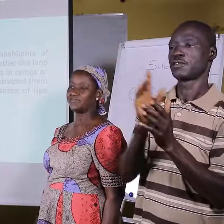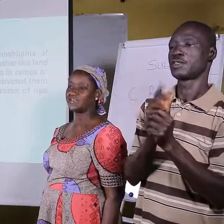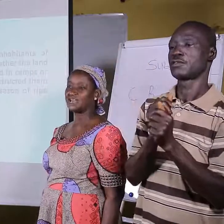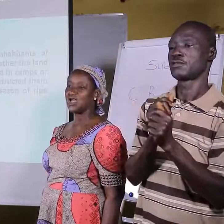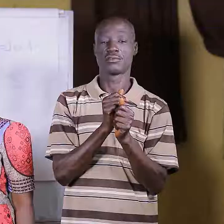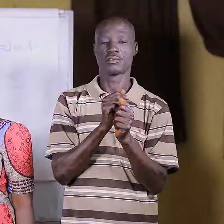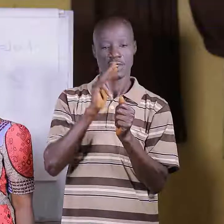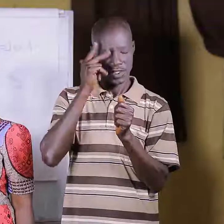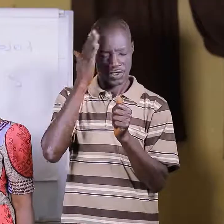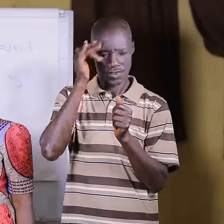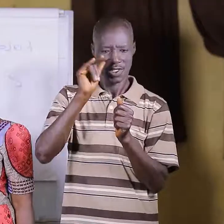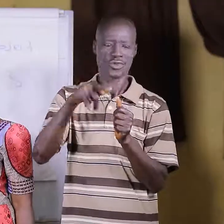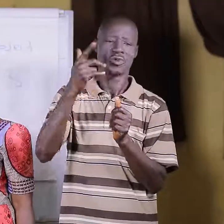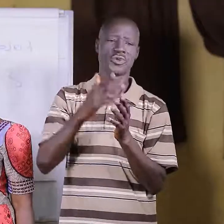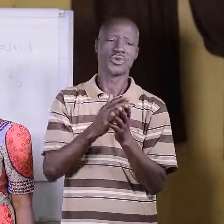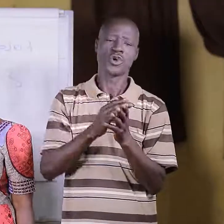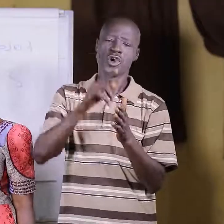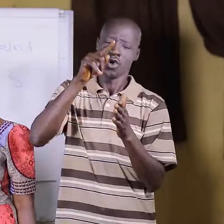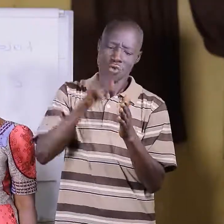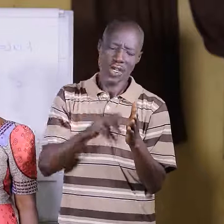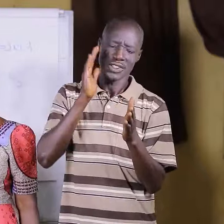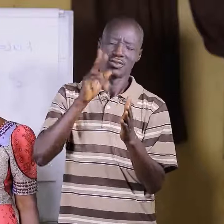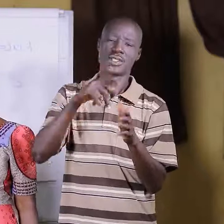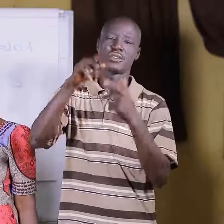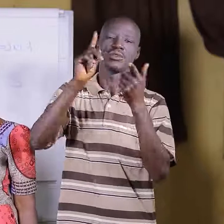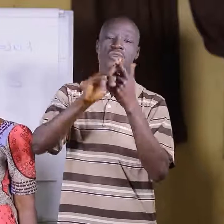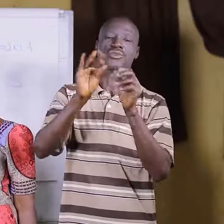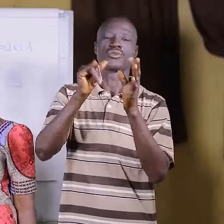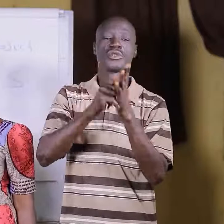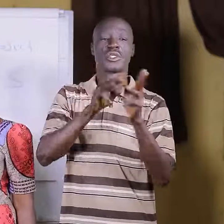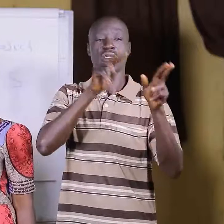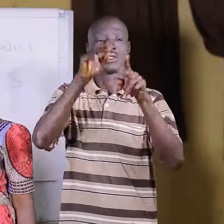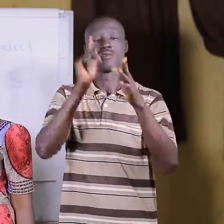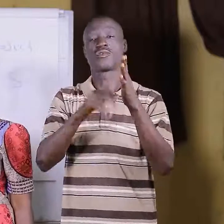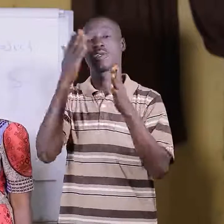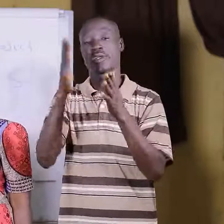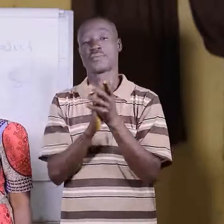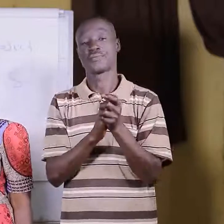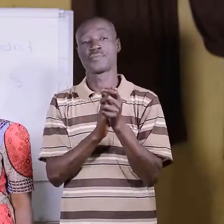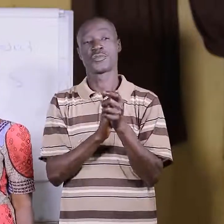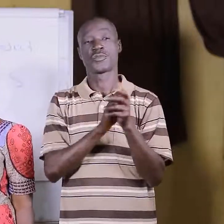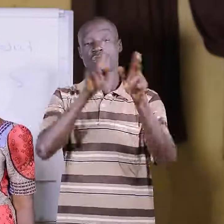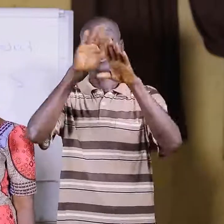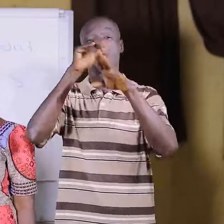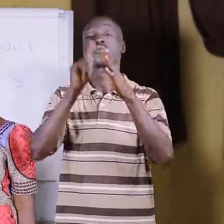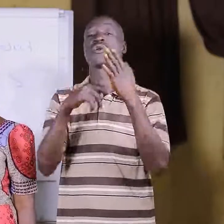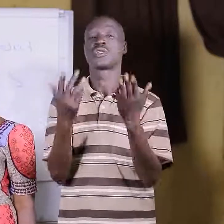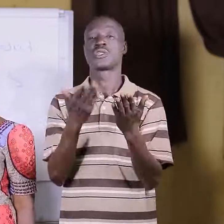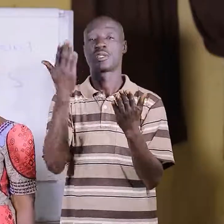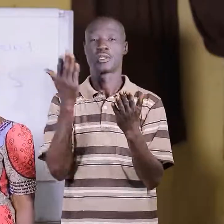of reference. What were they going to actually examine or look at in the land of